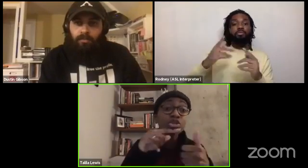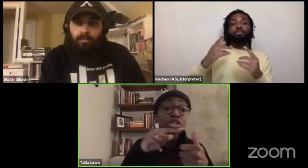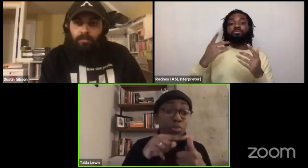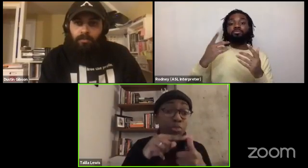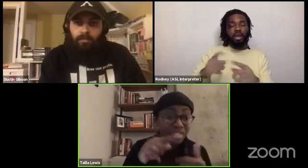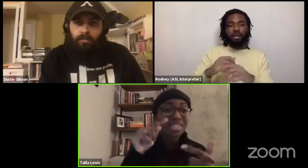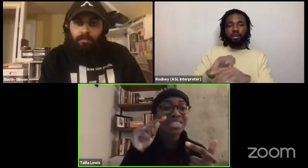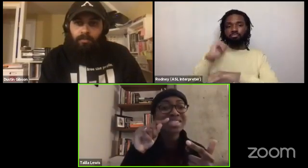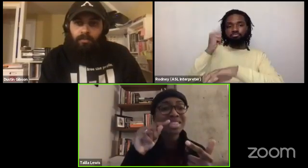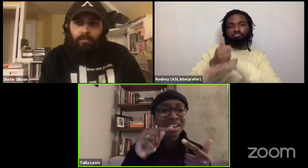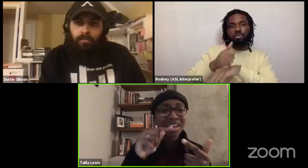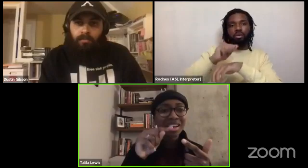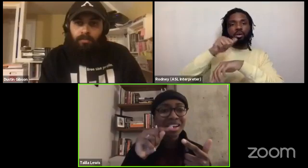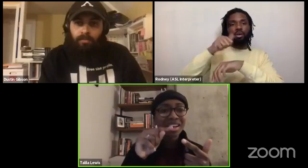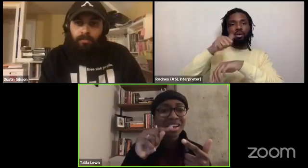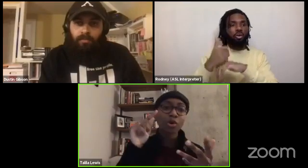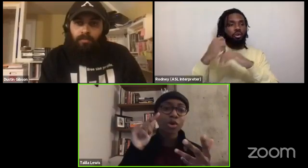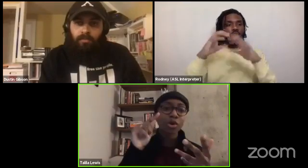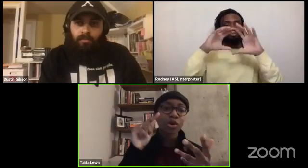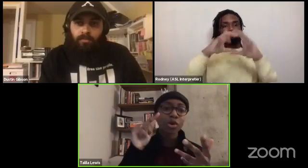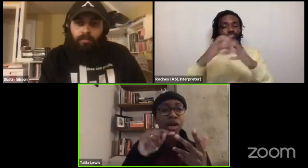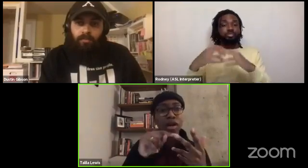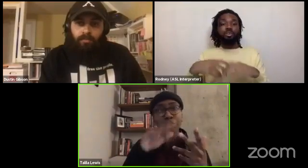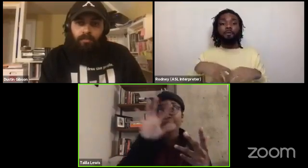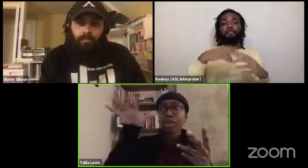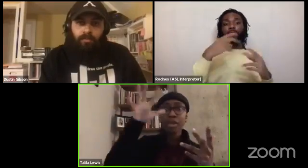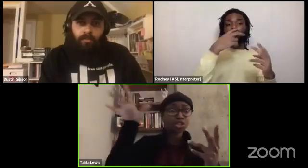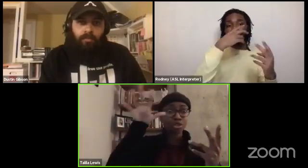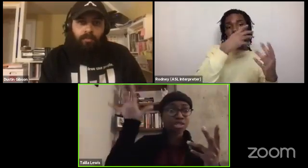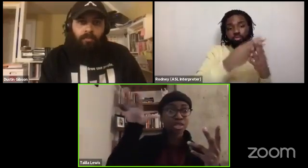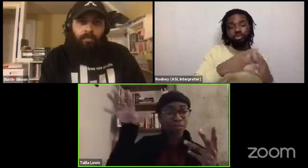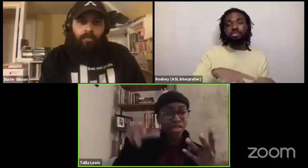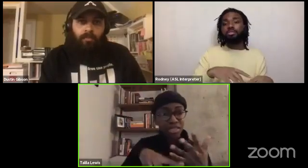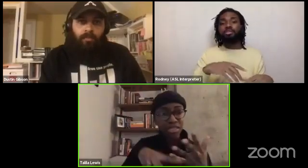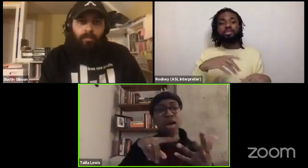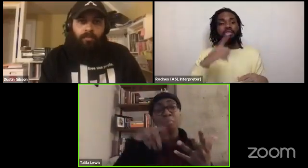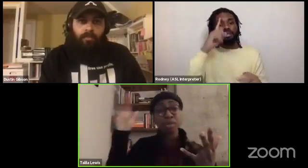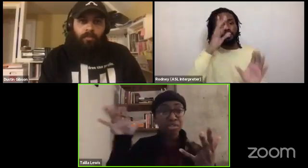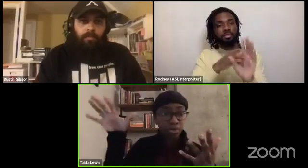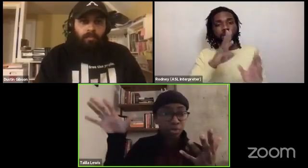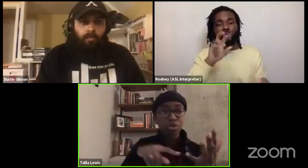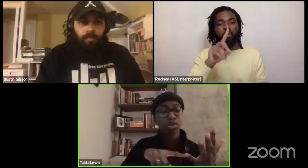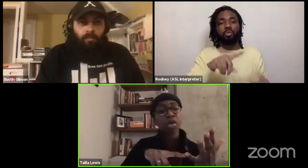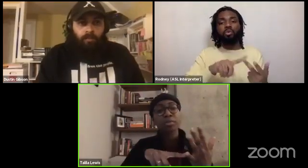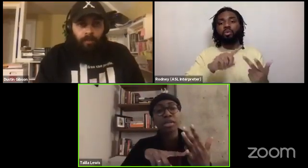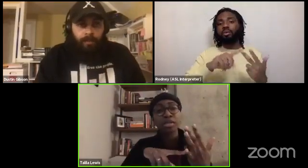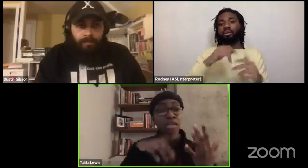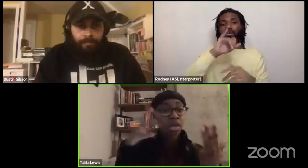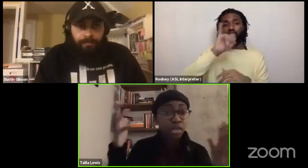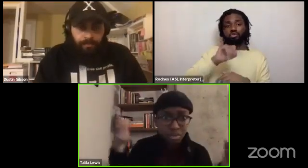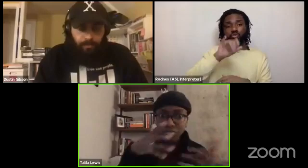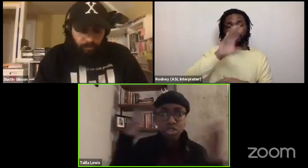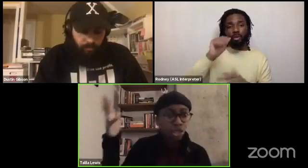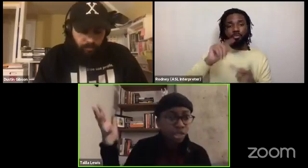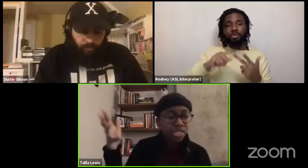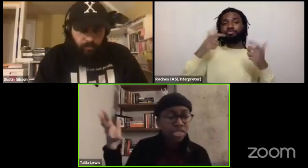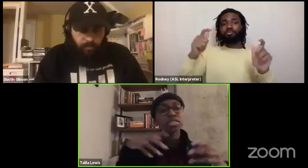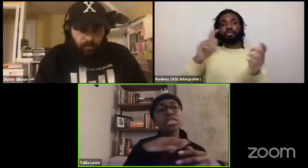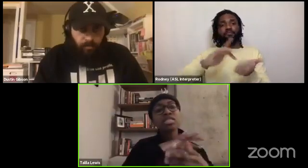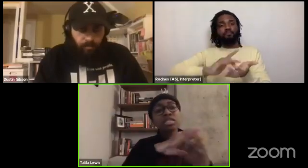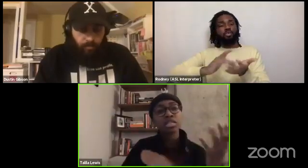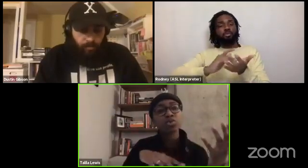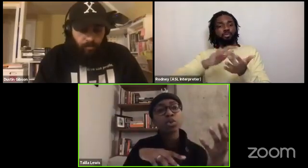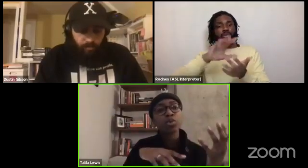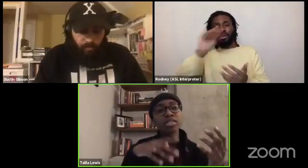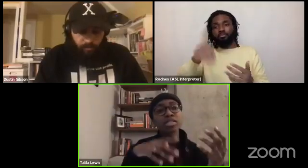institutions, prisons, psych wards, insurance companies, big pharmaceutical companies, circuses.